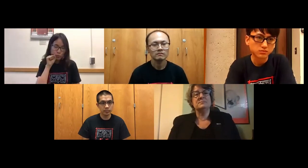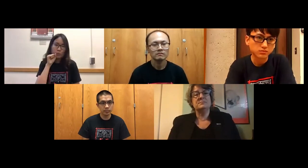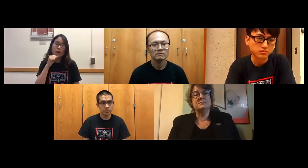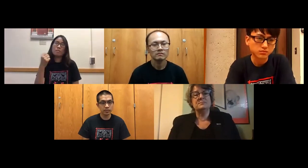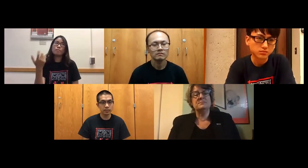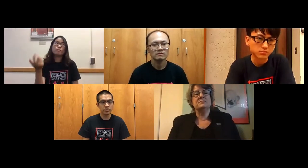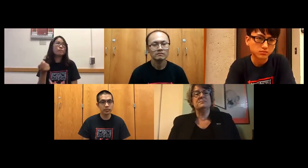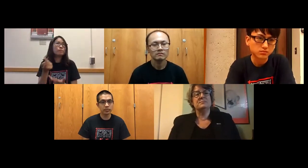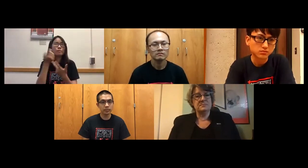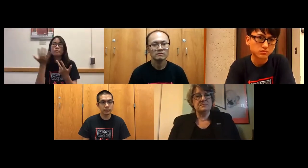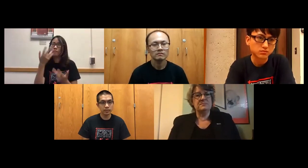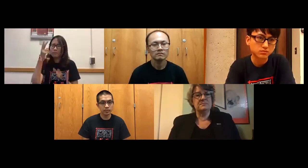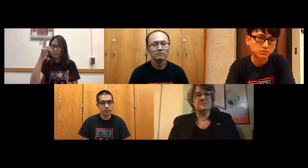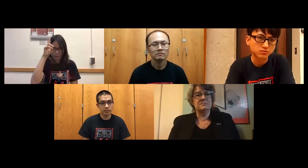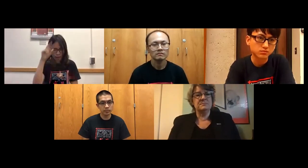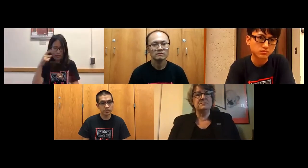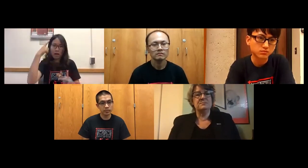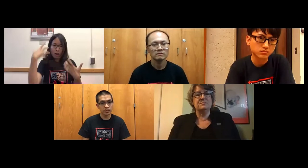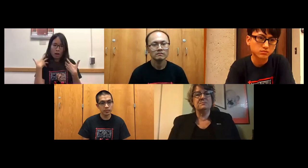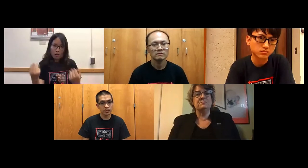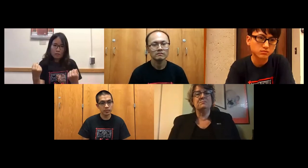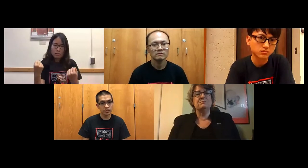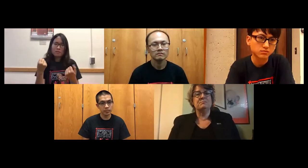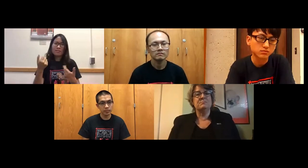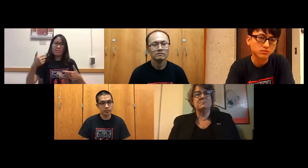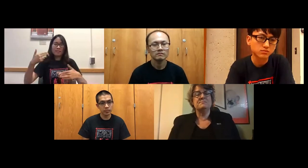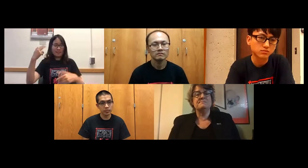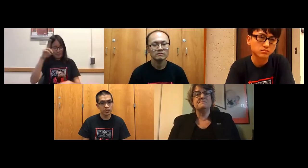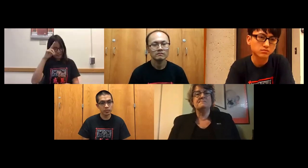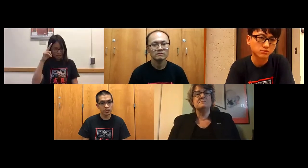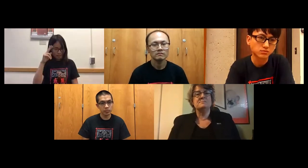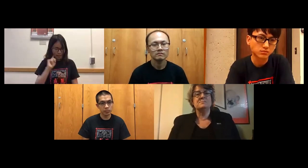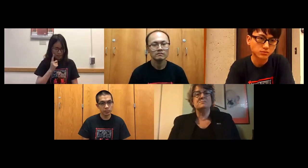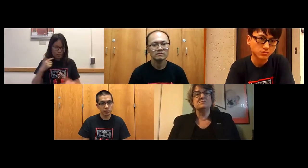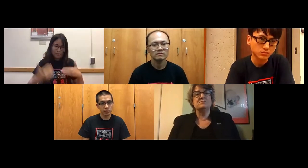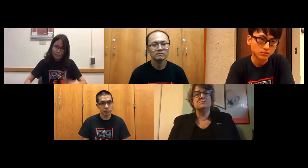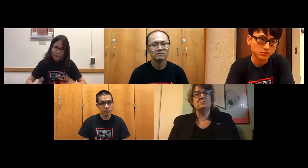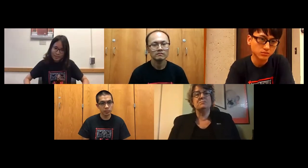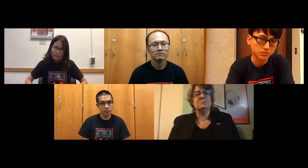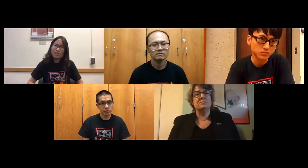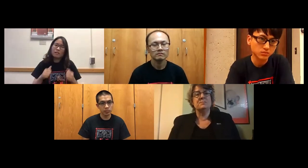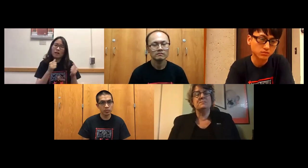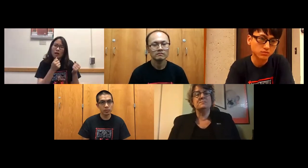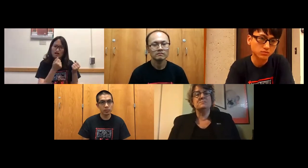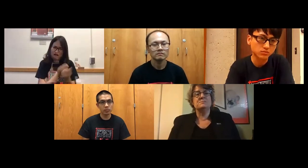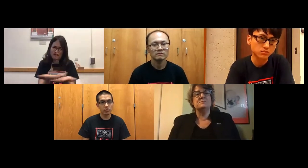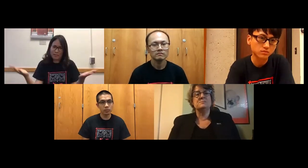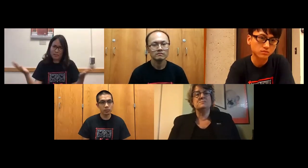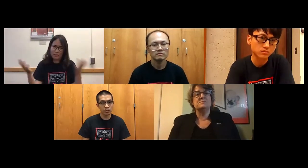you know, with deaf kids, with people who have deafness and something else, whether it's deafness and mental health, deafness and Usher syndrome, deafness